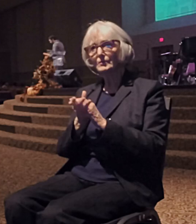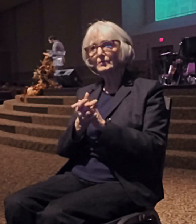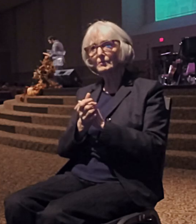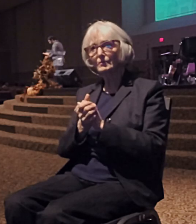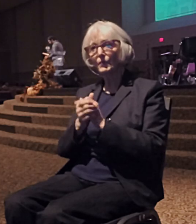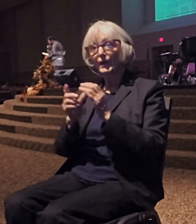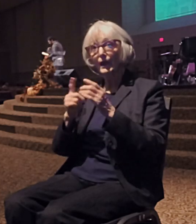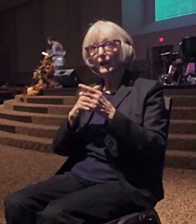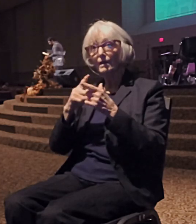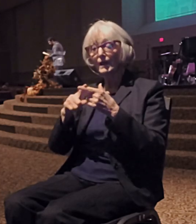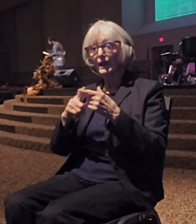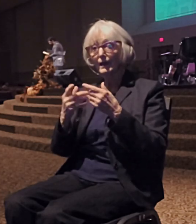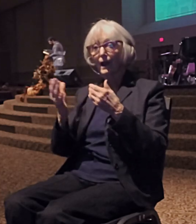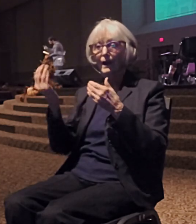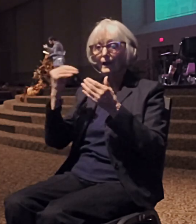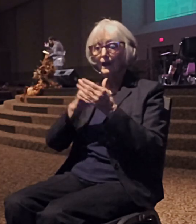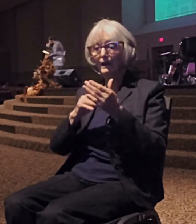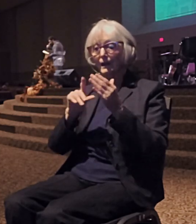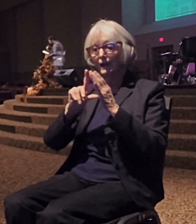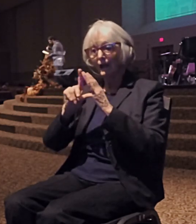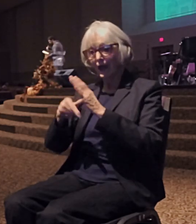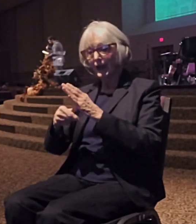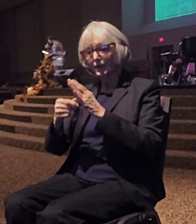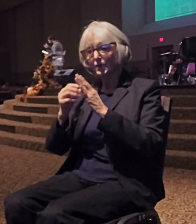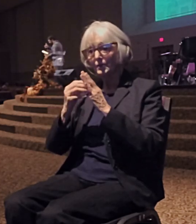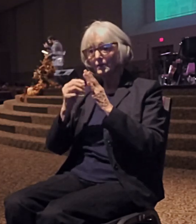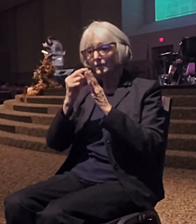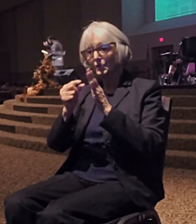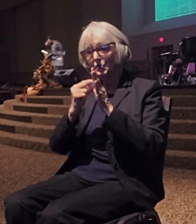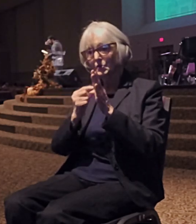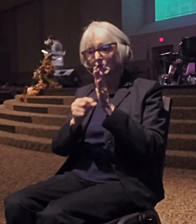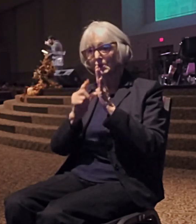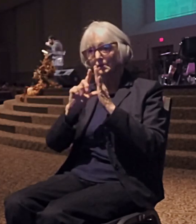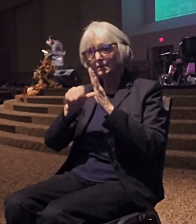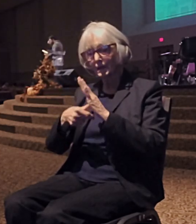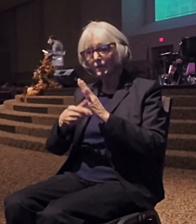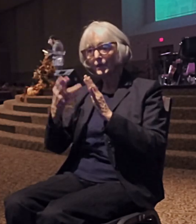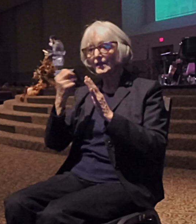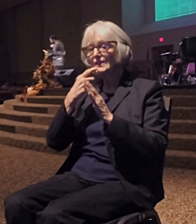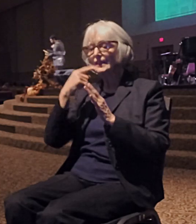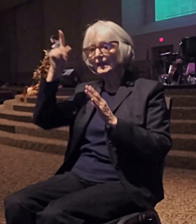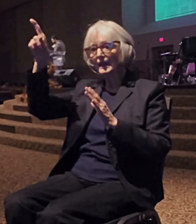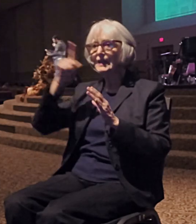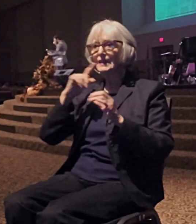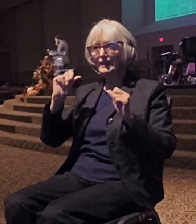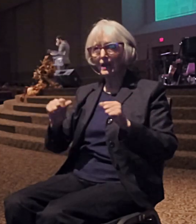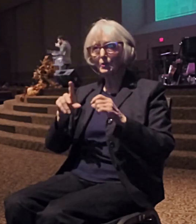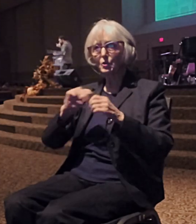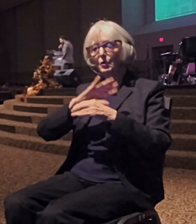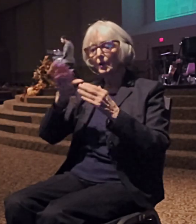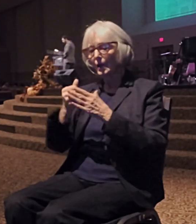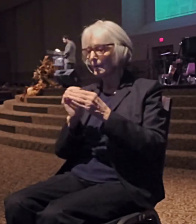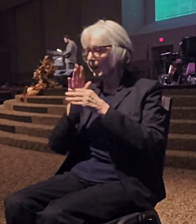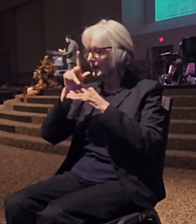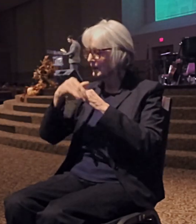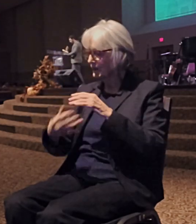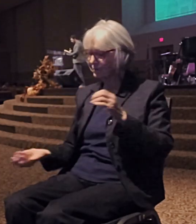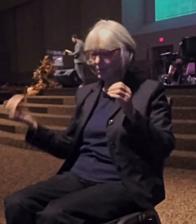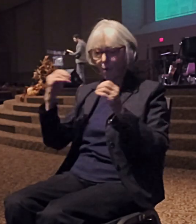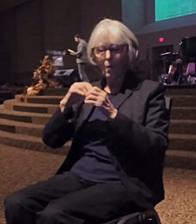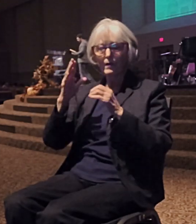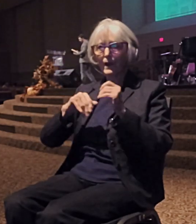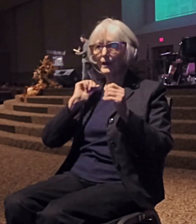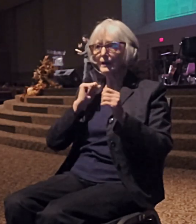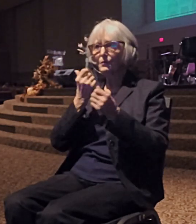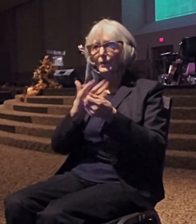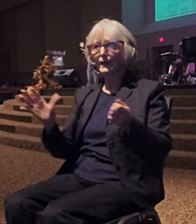And then when you get just a few verses later, now to him who is able to do abundantly far more beyond all that we ask or imagine, according to the power that is already